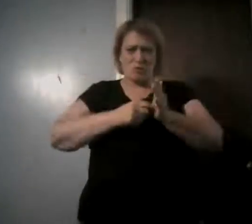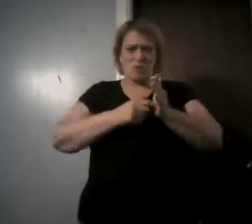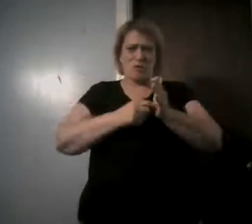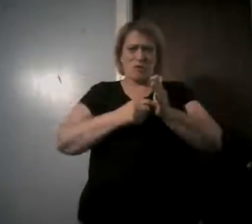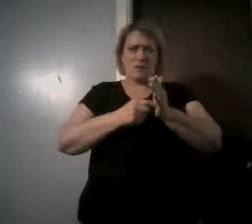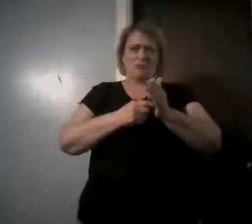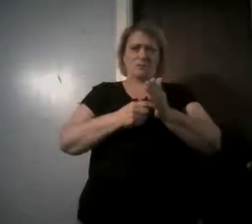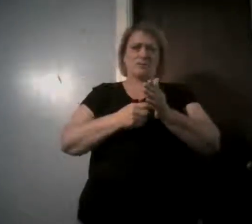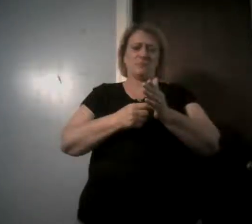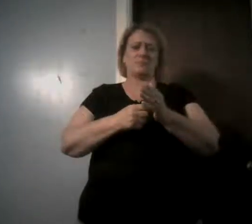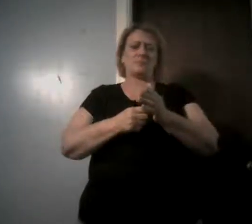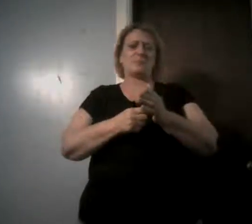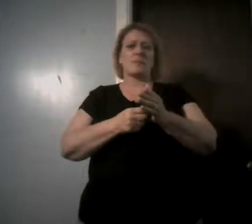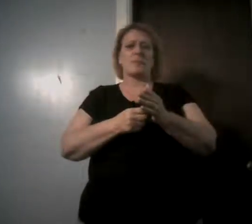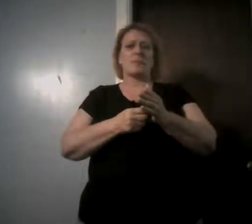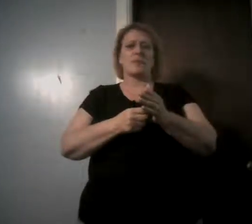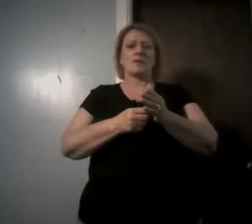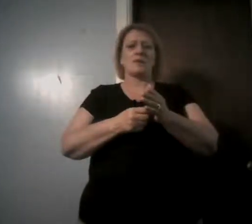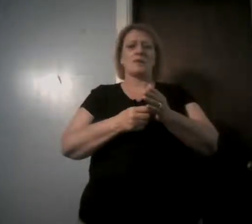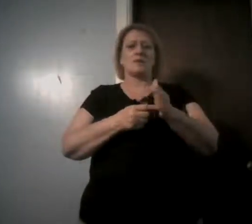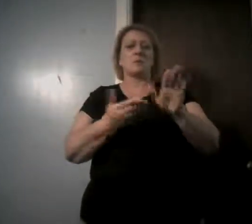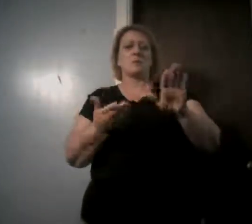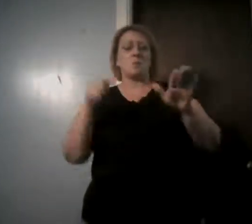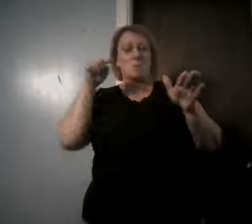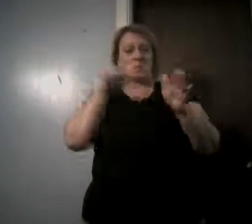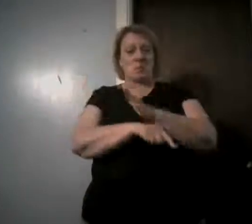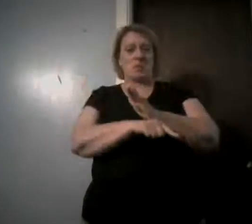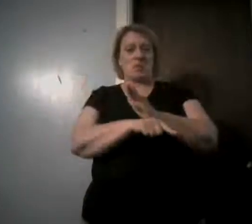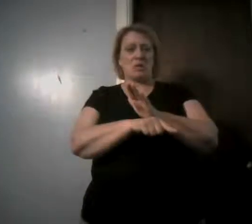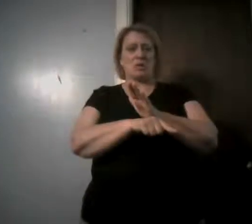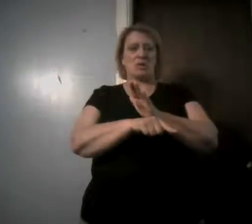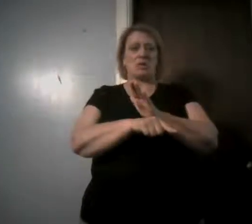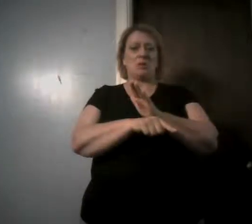It can kill or cause damage to the brain and other internal organs.